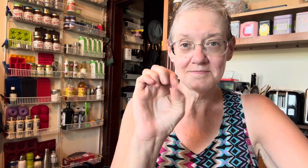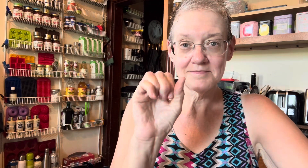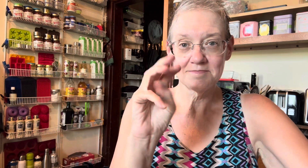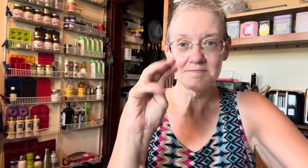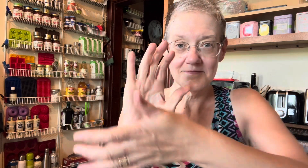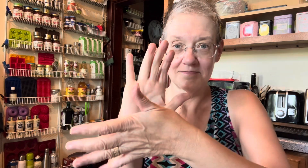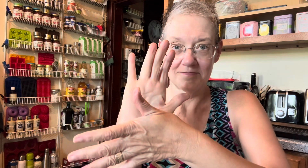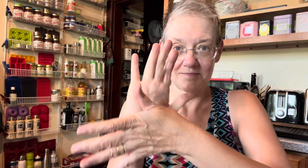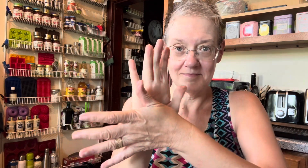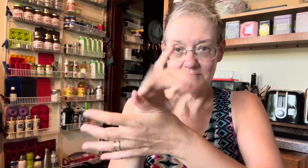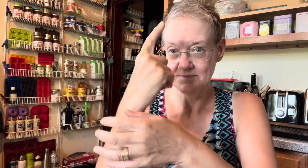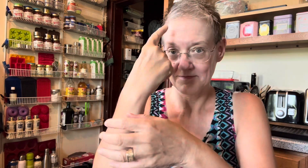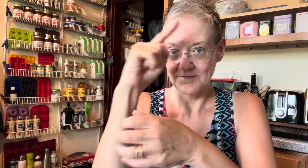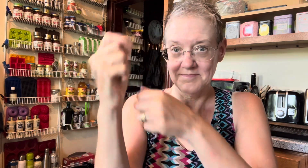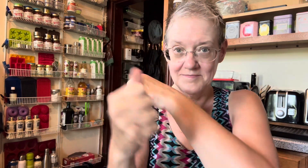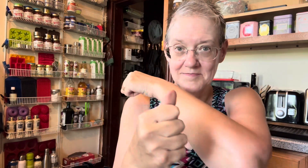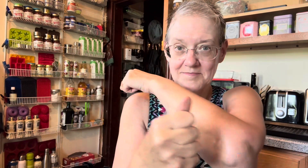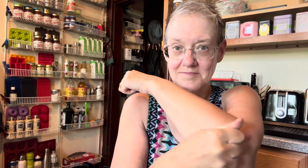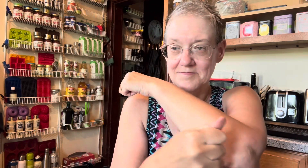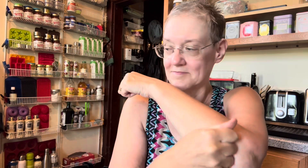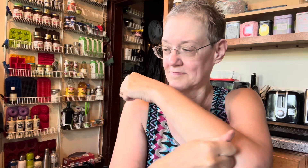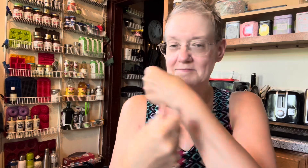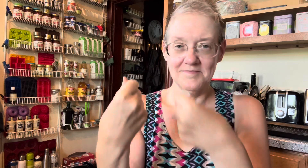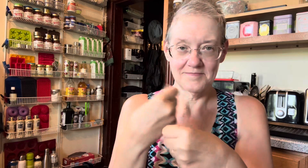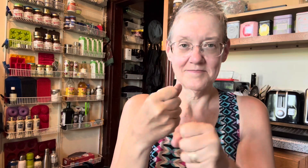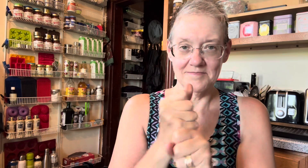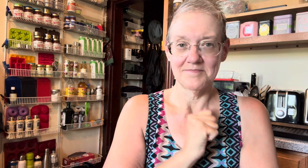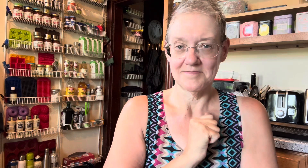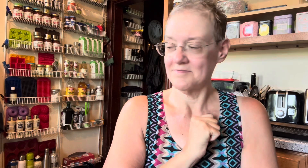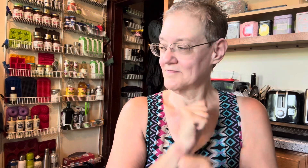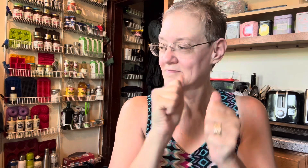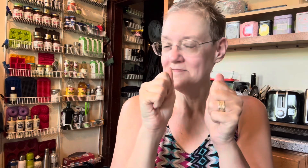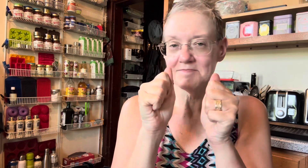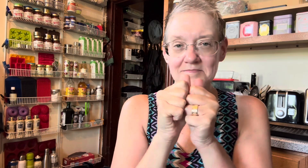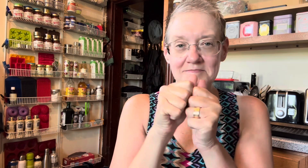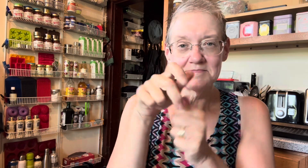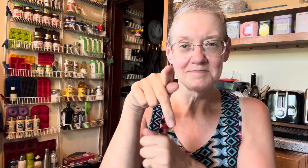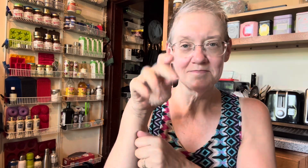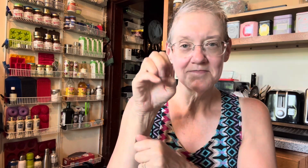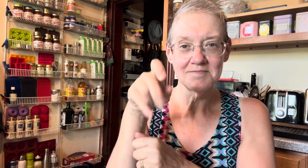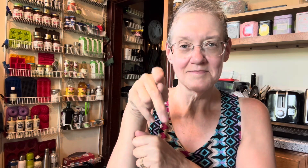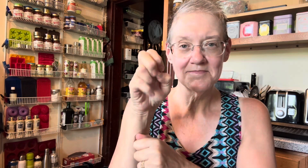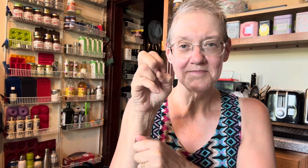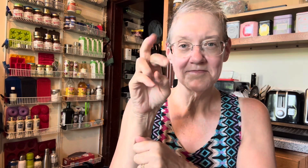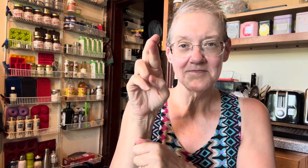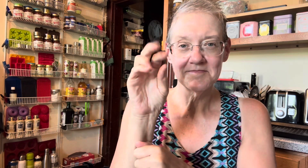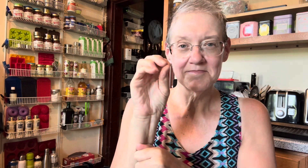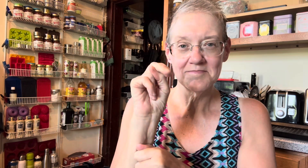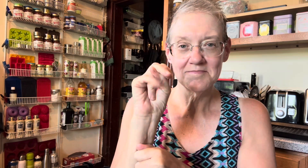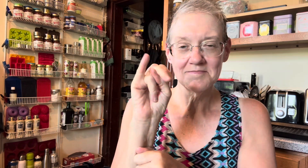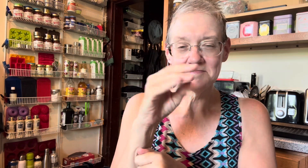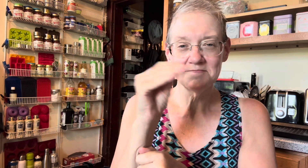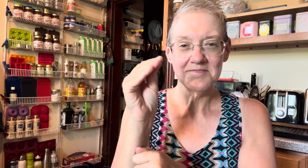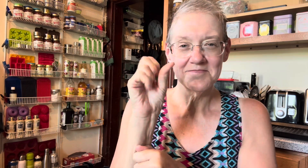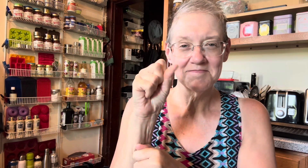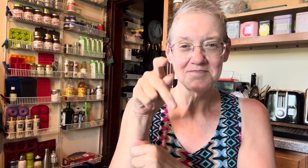Italian cream cheese for crackers, homemade. I made it with pepperoni and